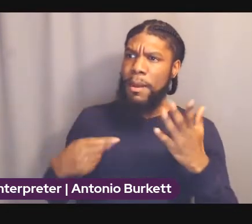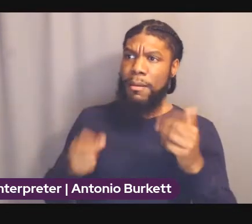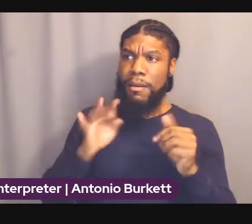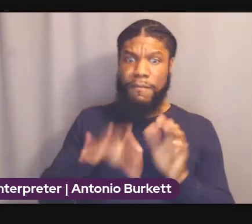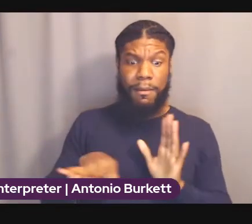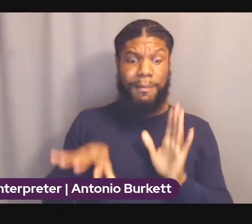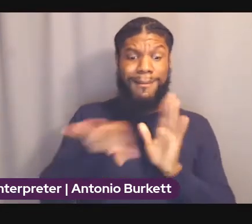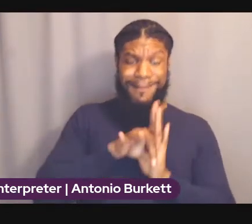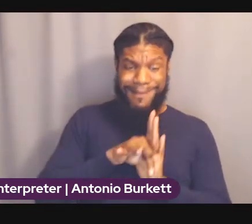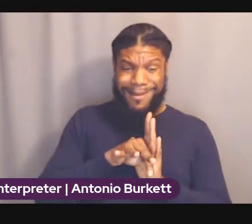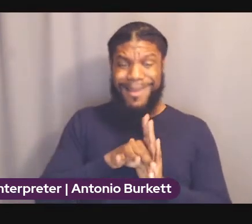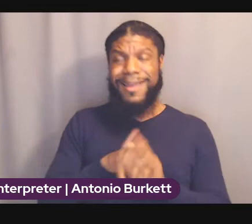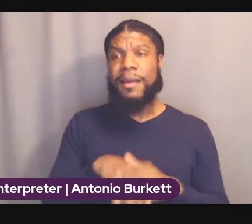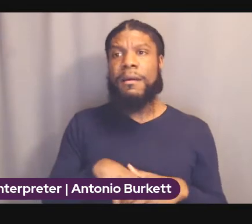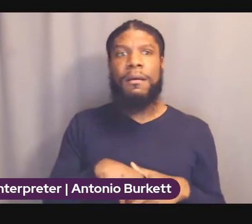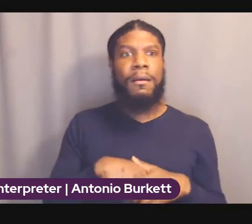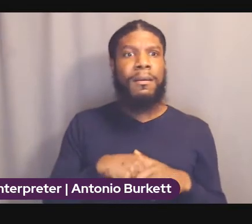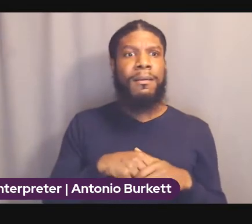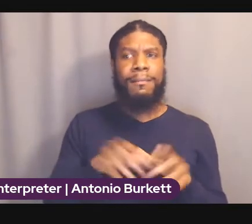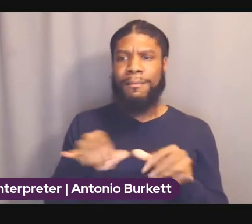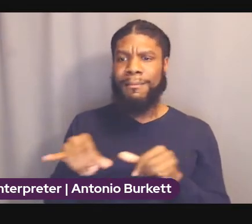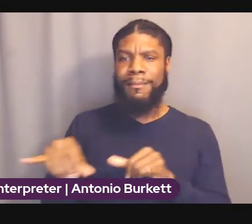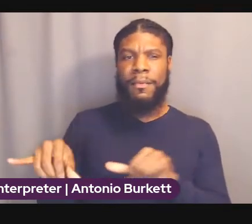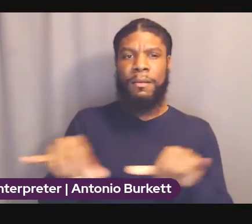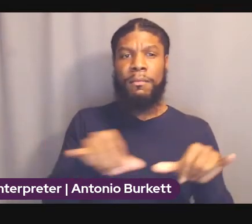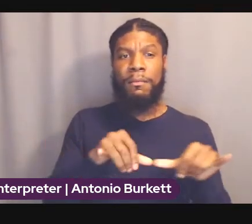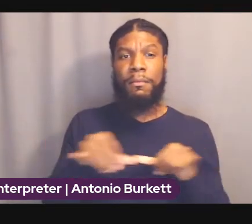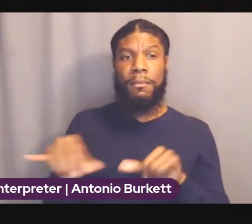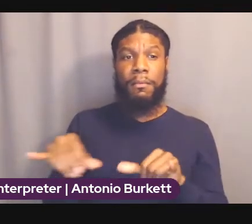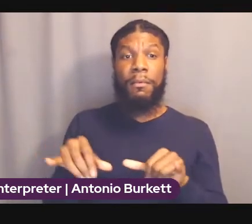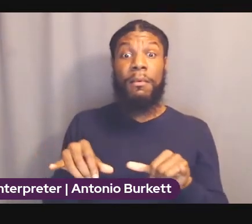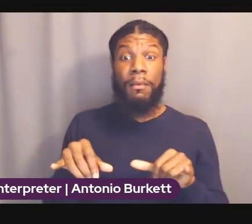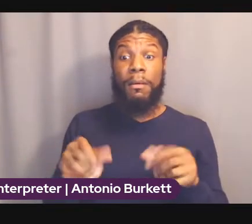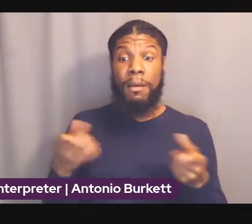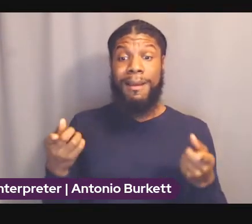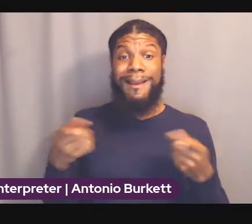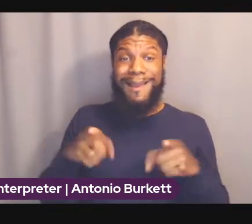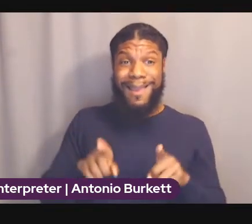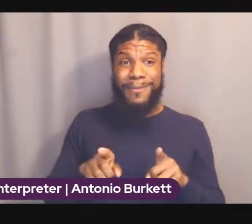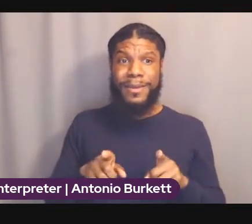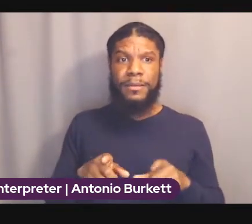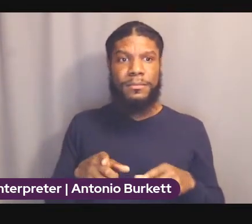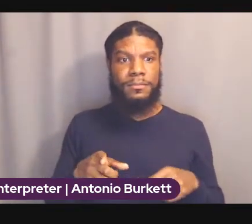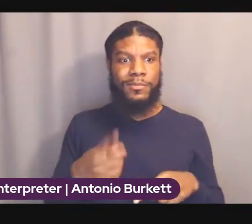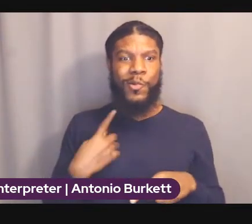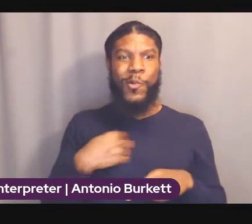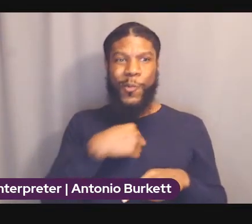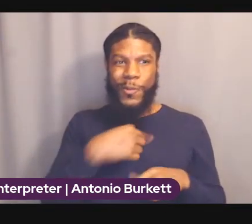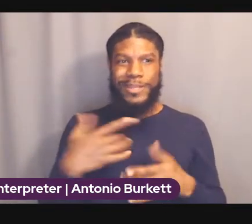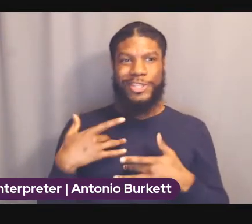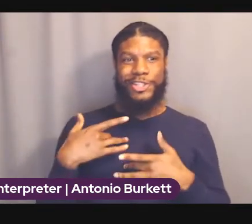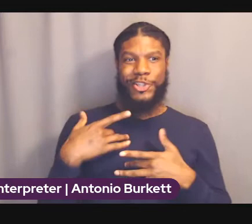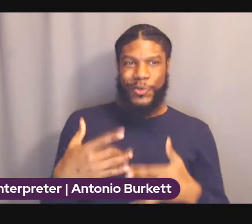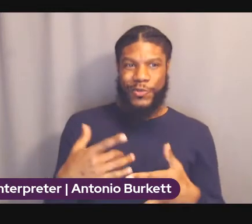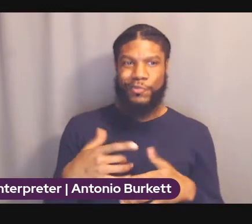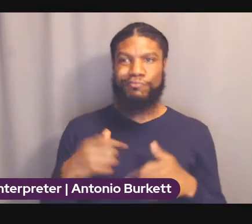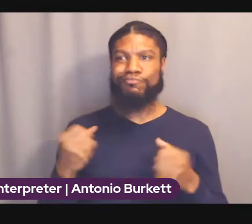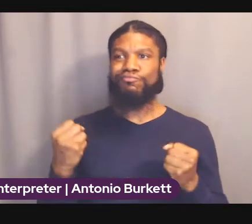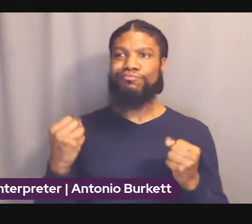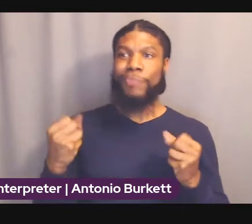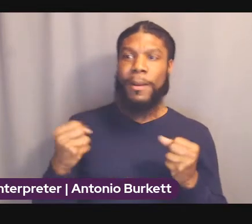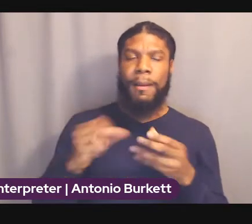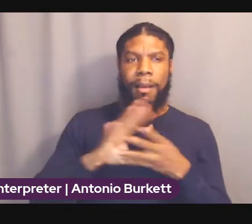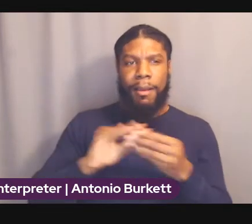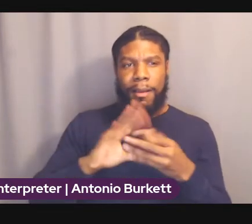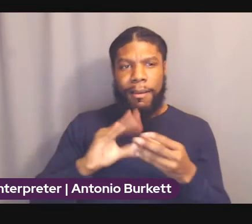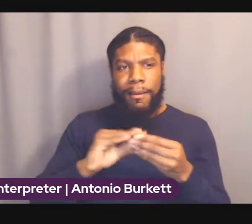opportunity to serve. And the reality is that's what we do. We say a whole lot of stuff in an effort to